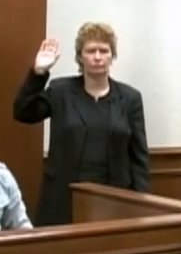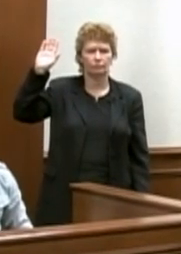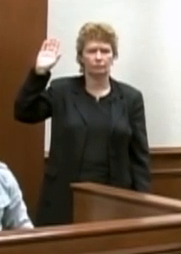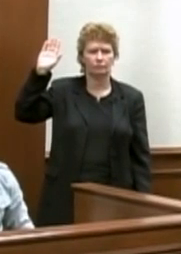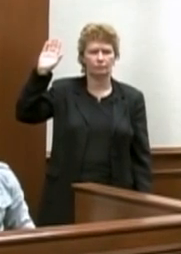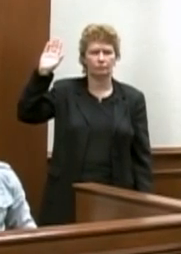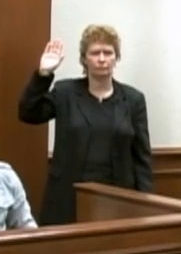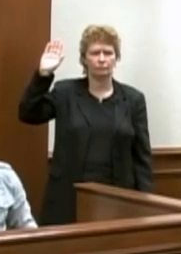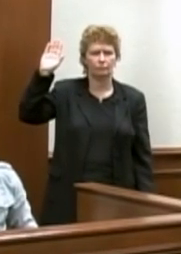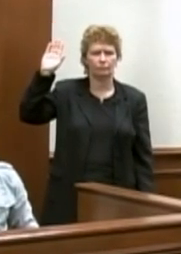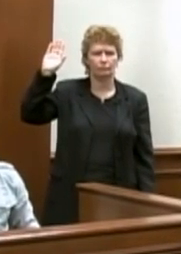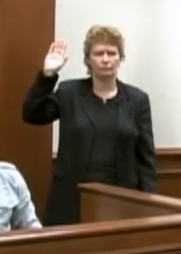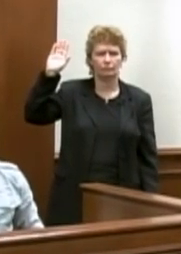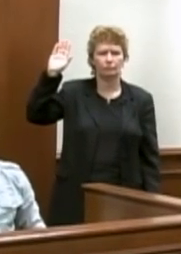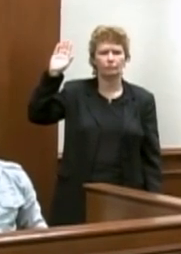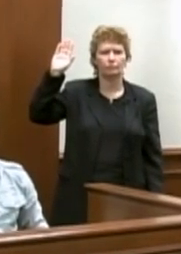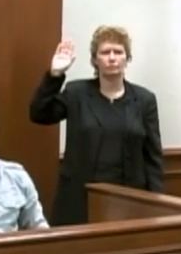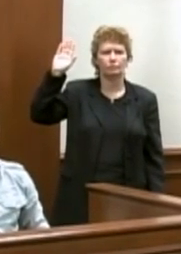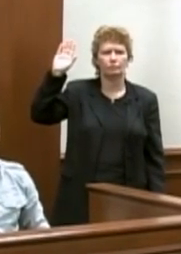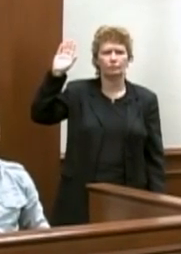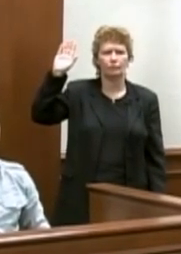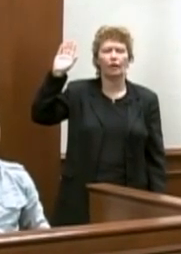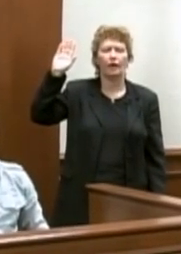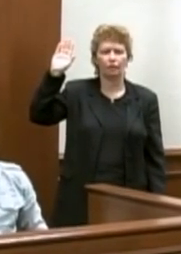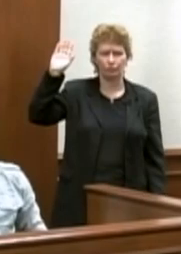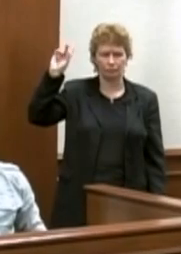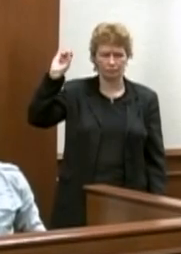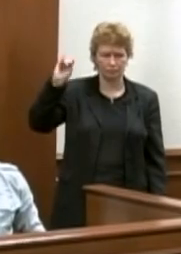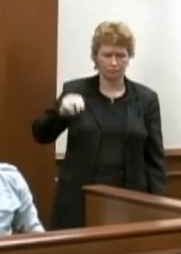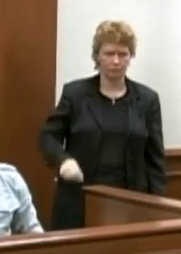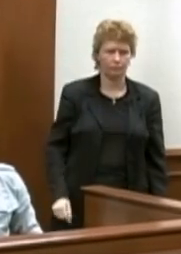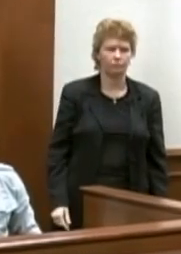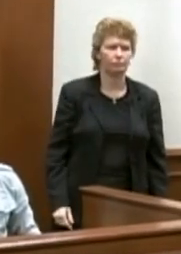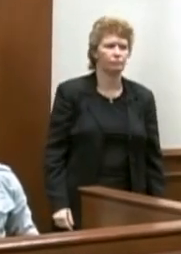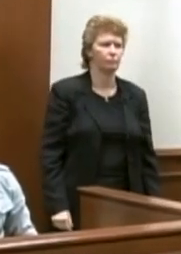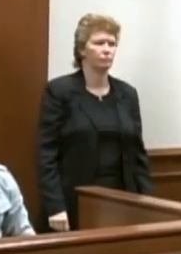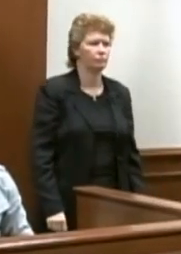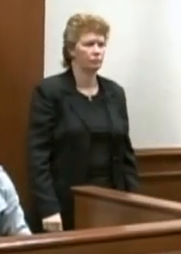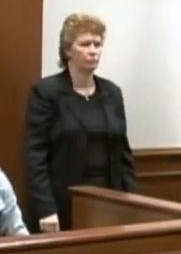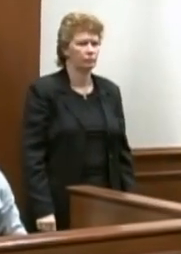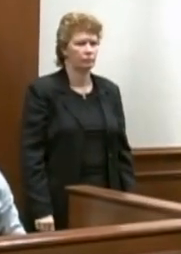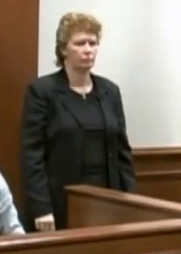court to the best of your ability, so help you God? I do.